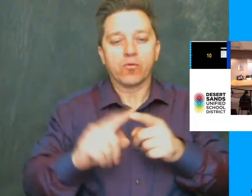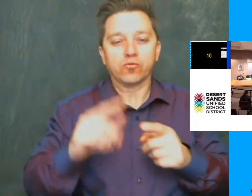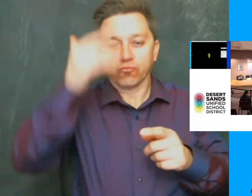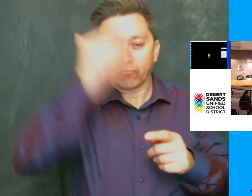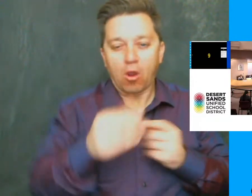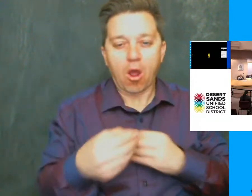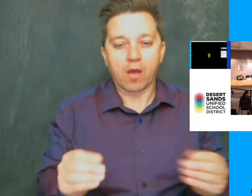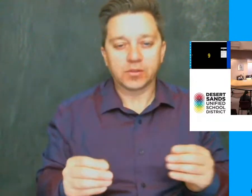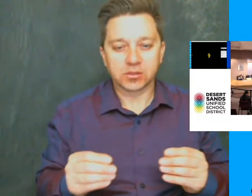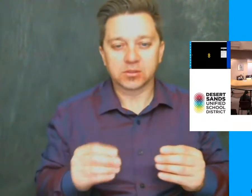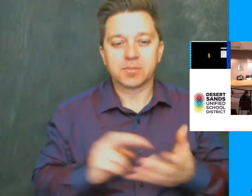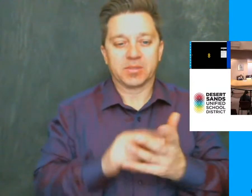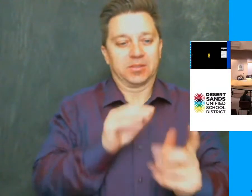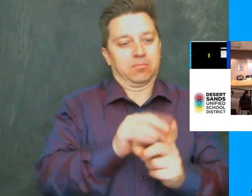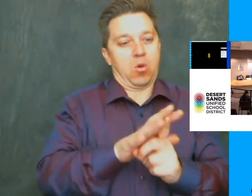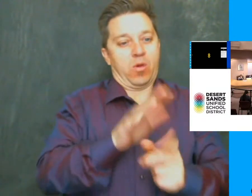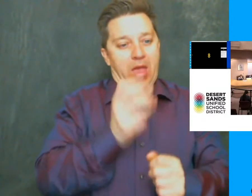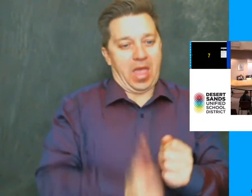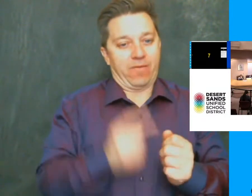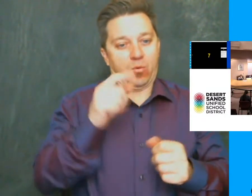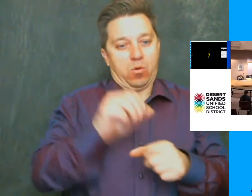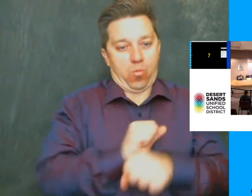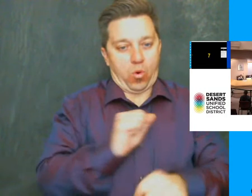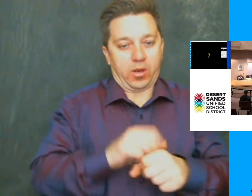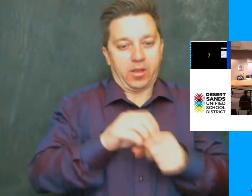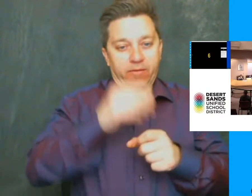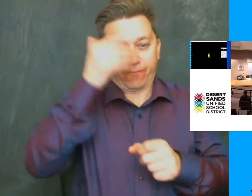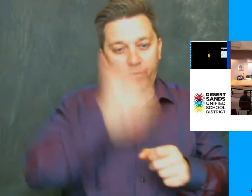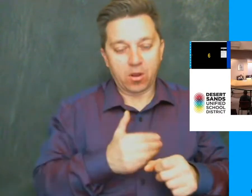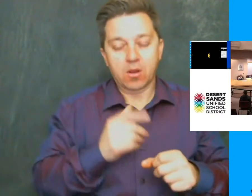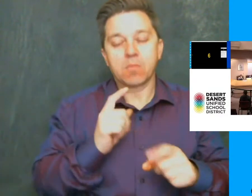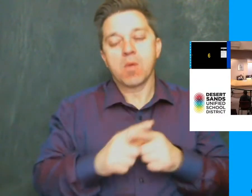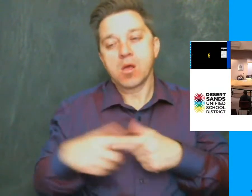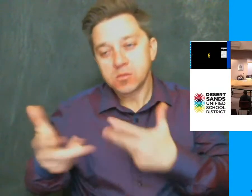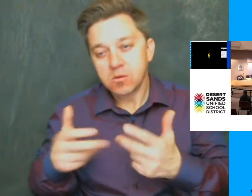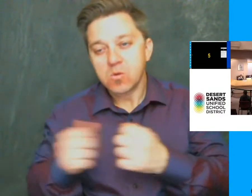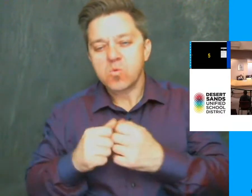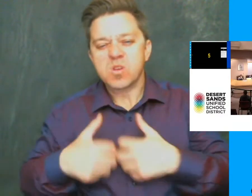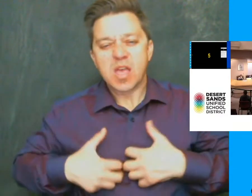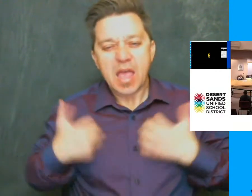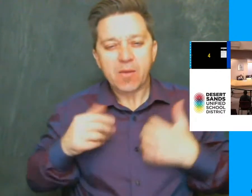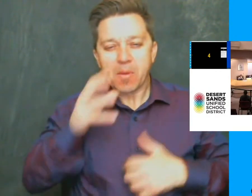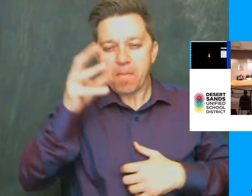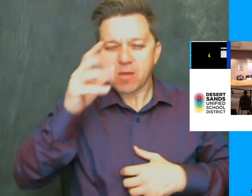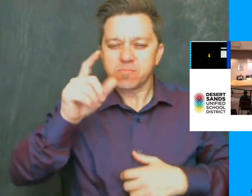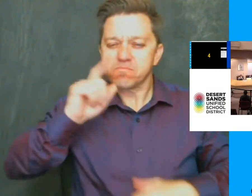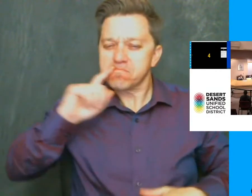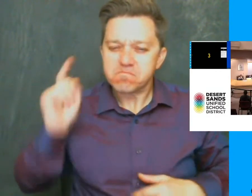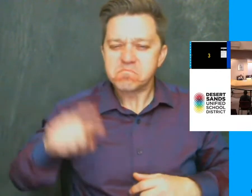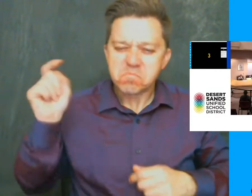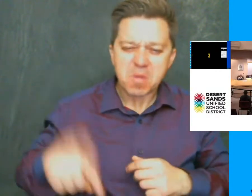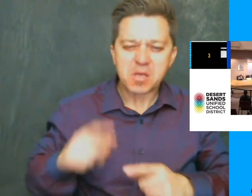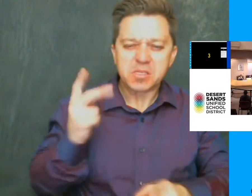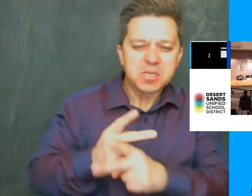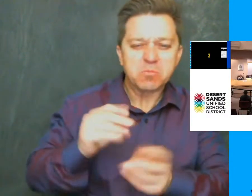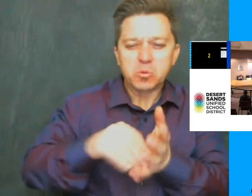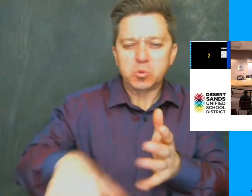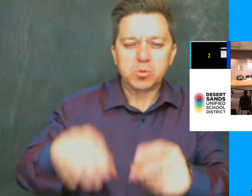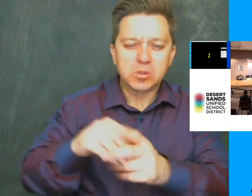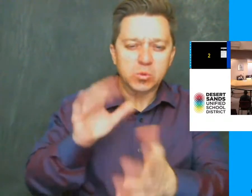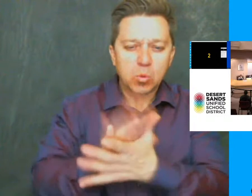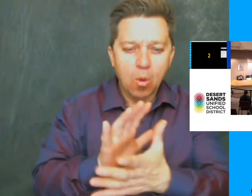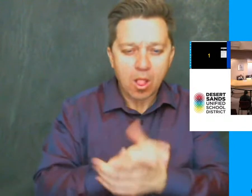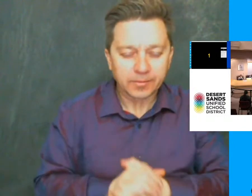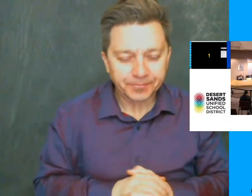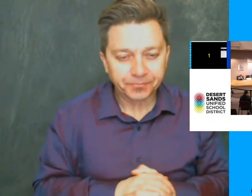office, and not to mention dealing with the angry parents who demand to keep their students in school. We, the clerical